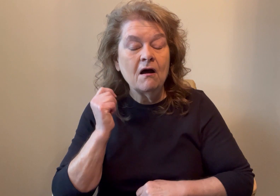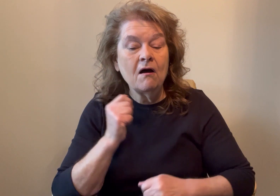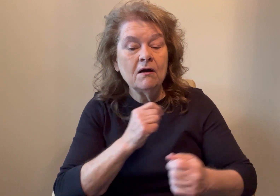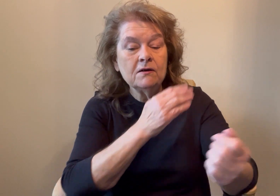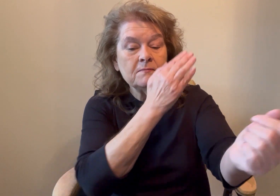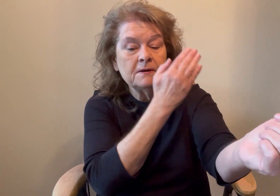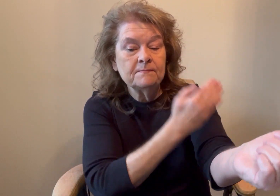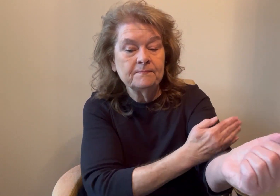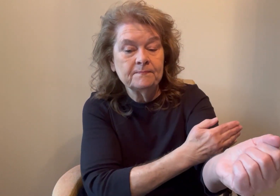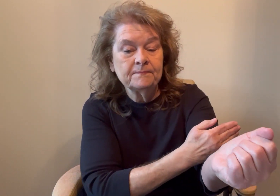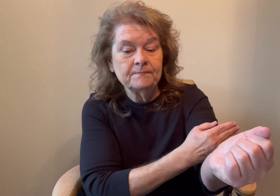Arm,